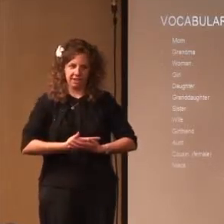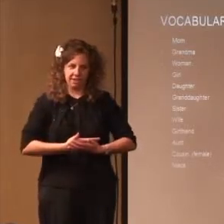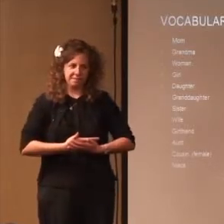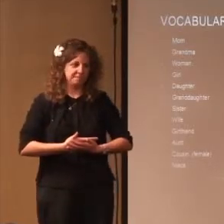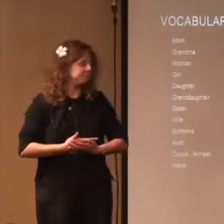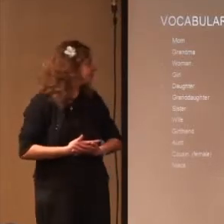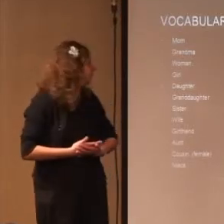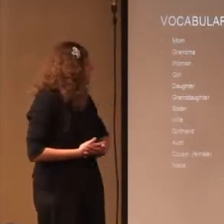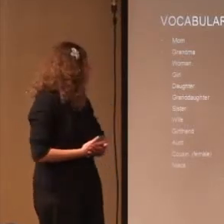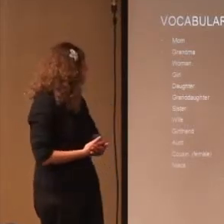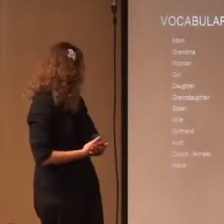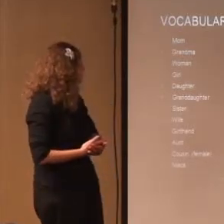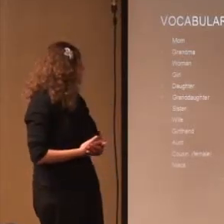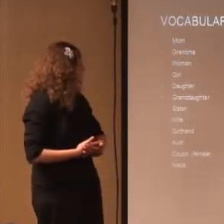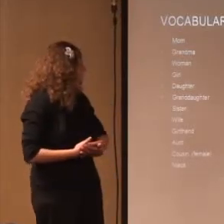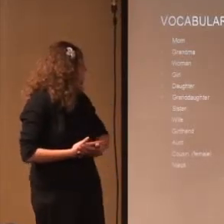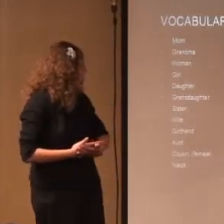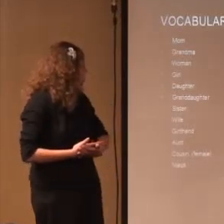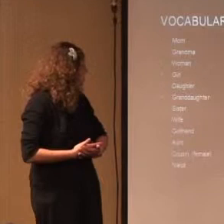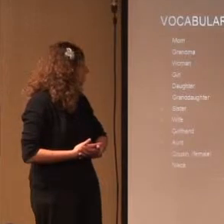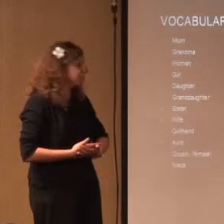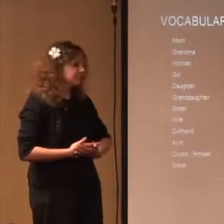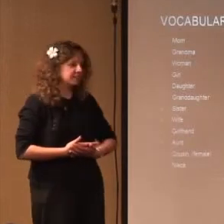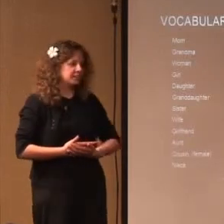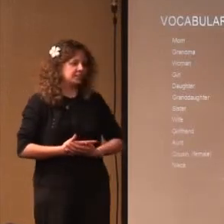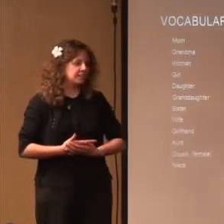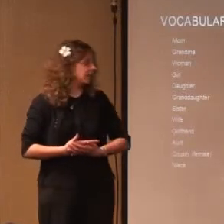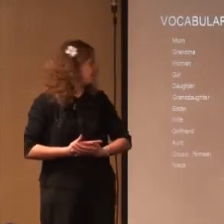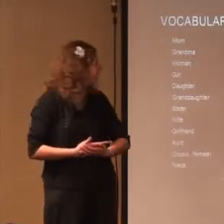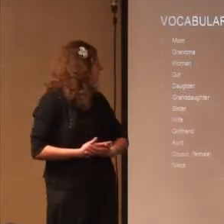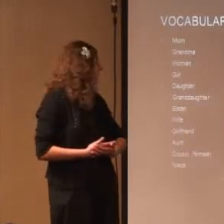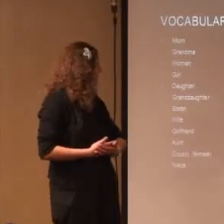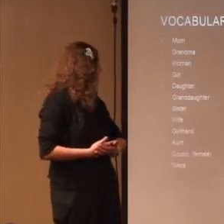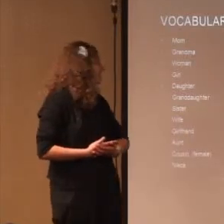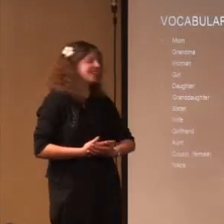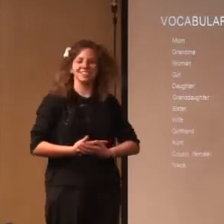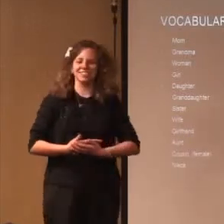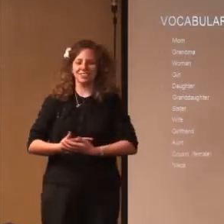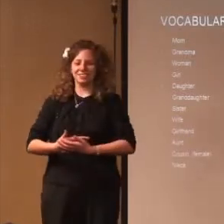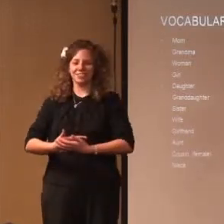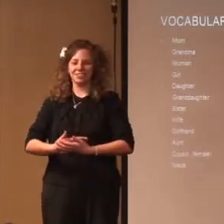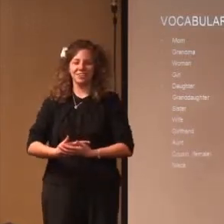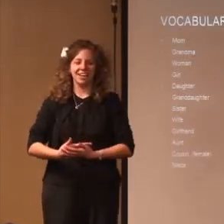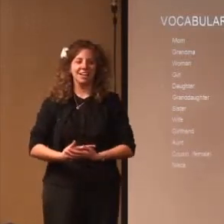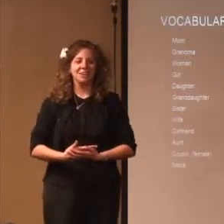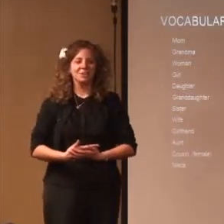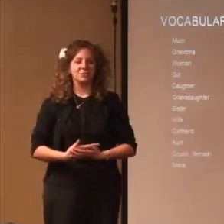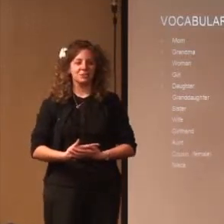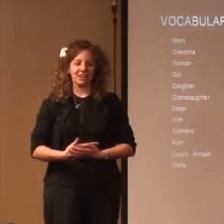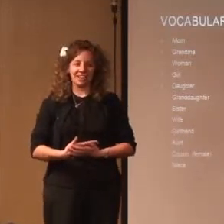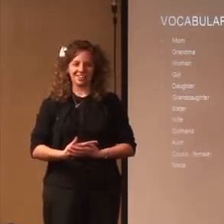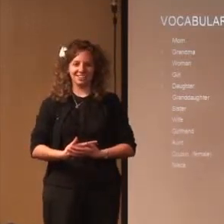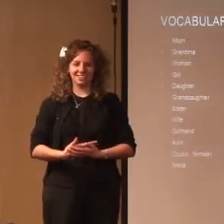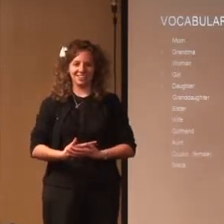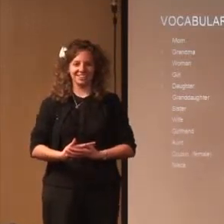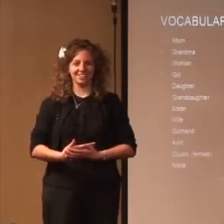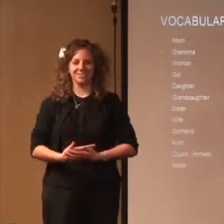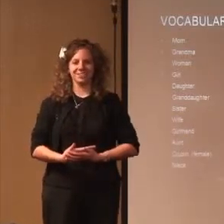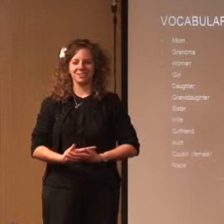okay? Then the next one, oh yeah, I did throw that one in. Okay, granddaughter, because I figured this